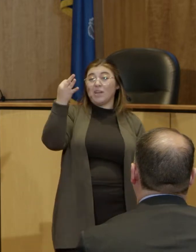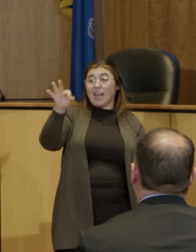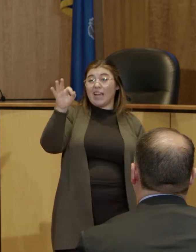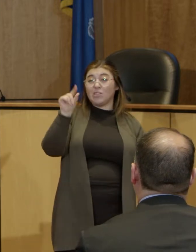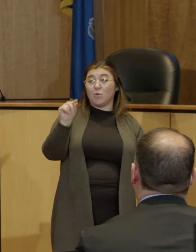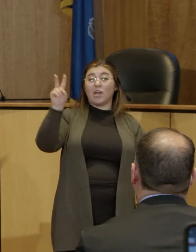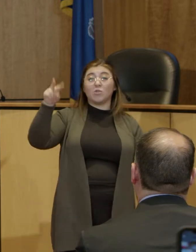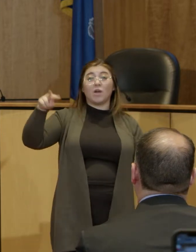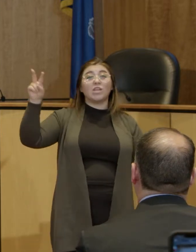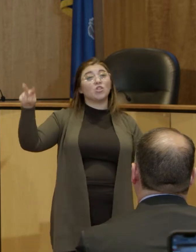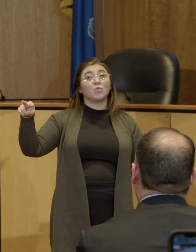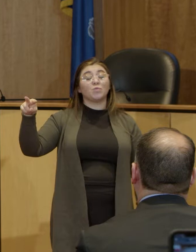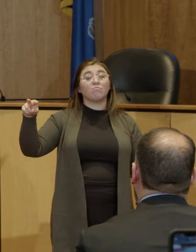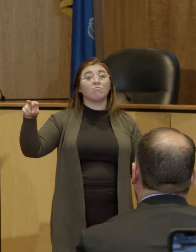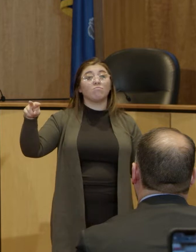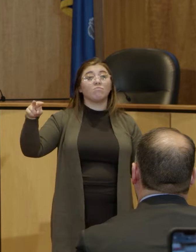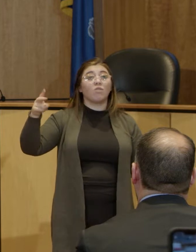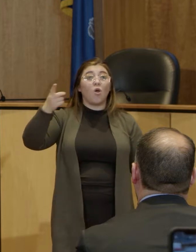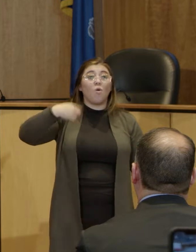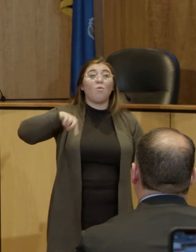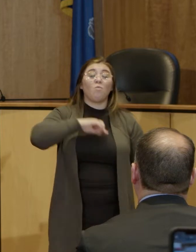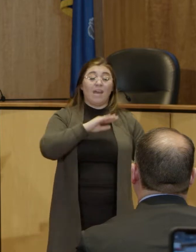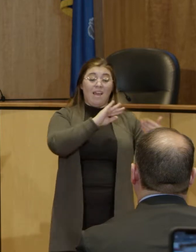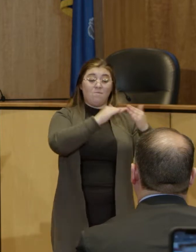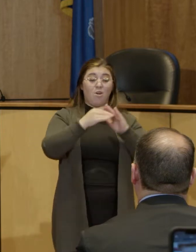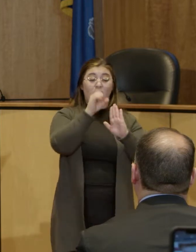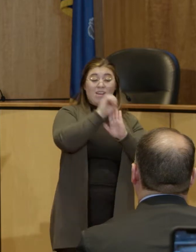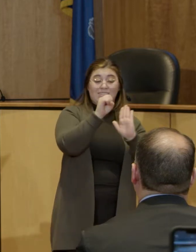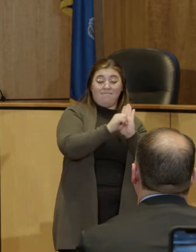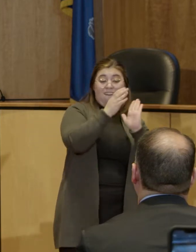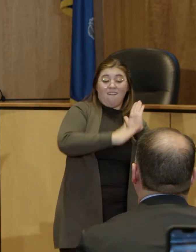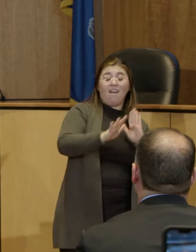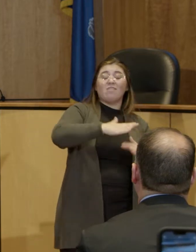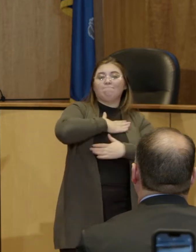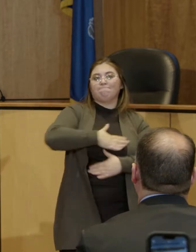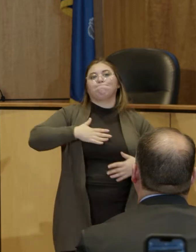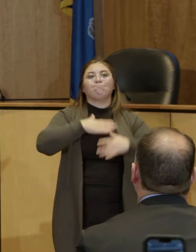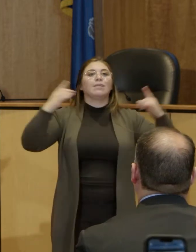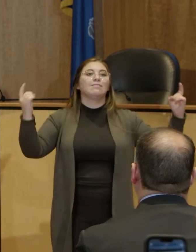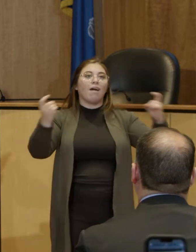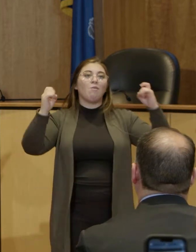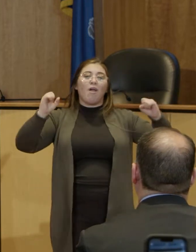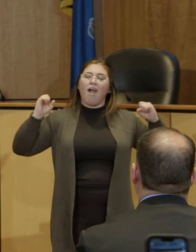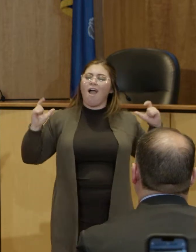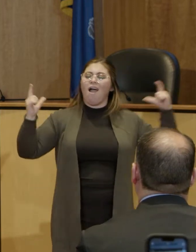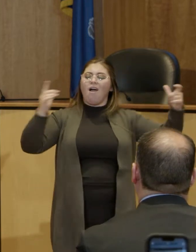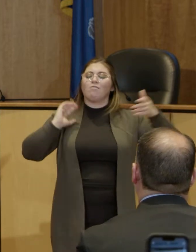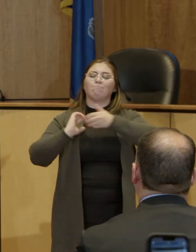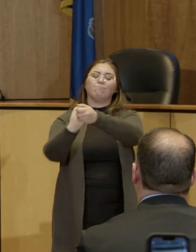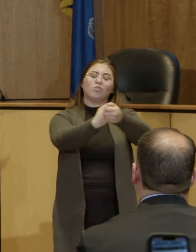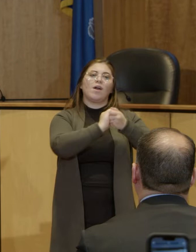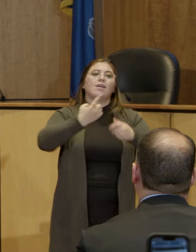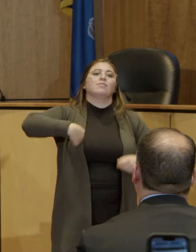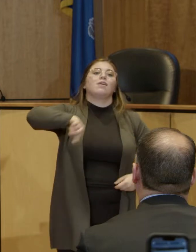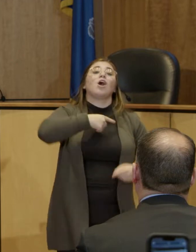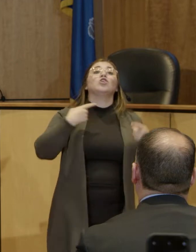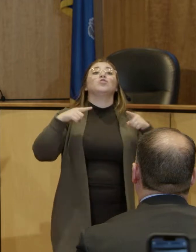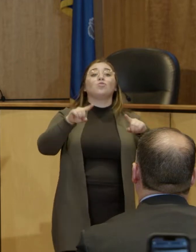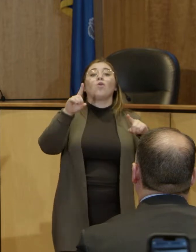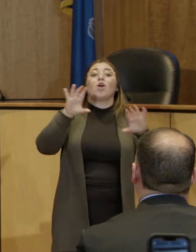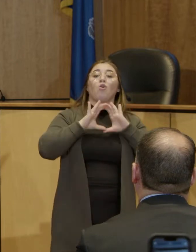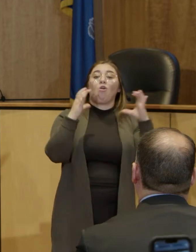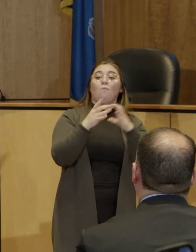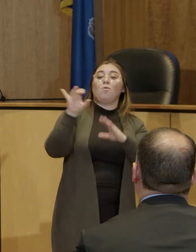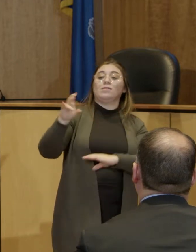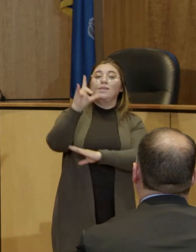2022. Whereas the Borough of State College is pleased to celebrate all that unites us during Global Dignity Day